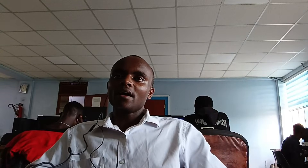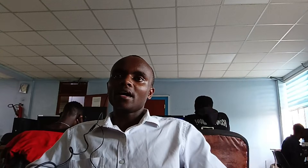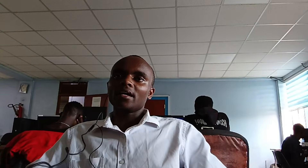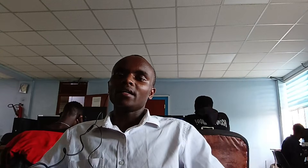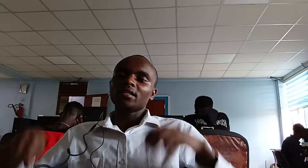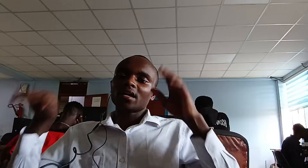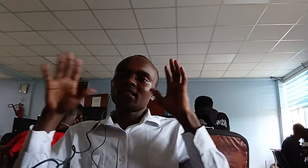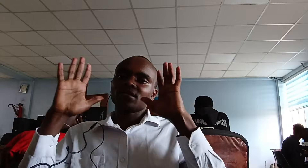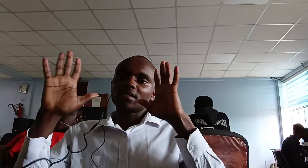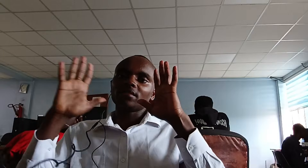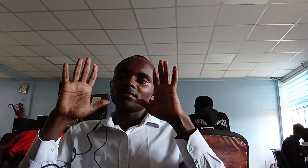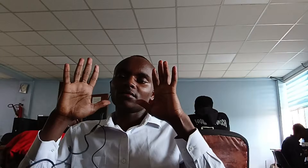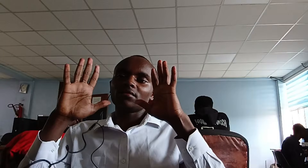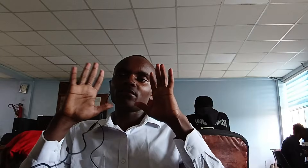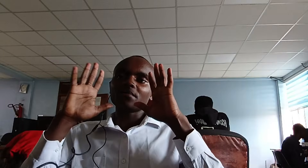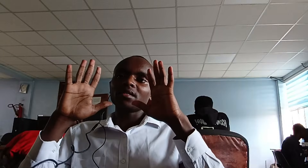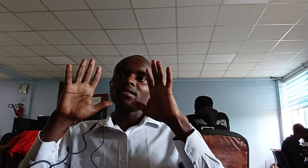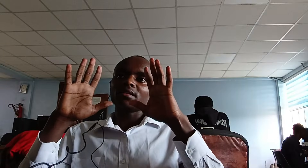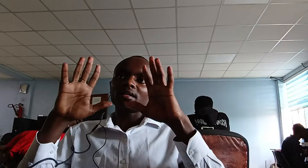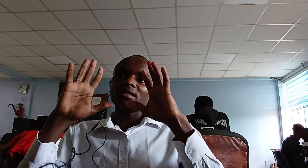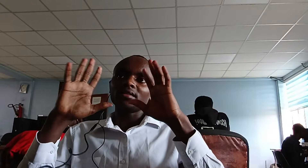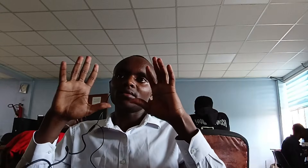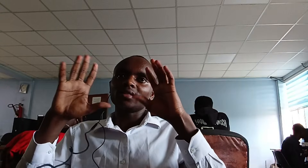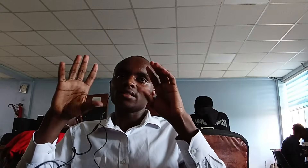Haya, any other sign on family and related words?